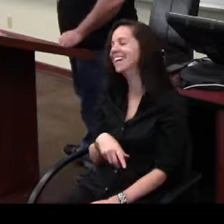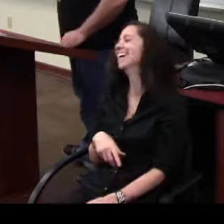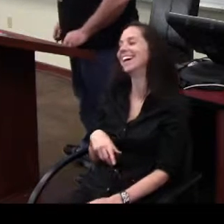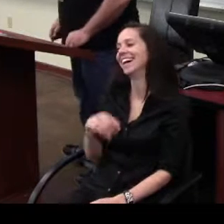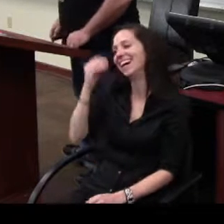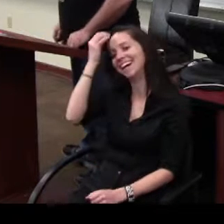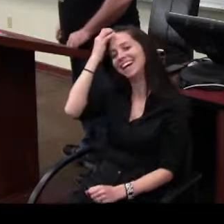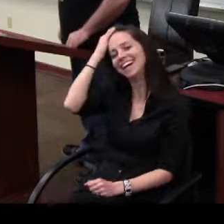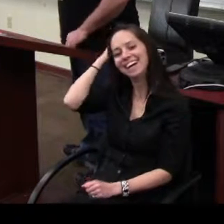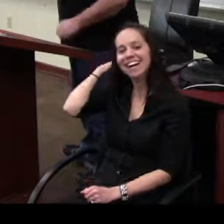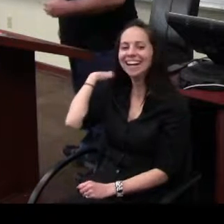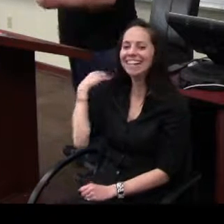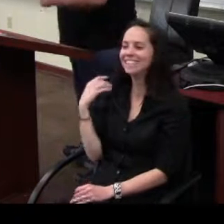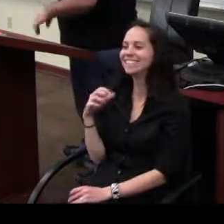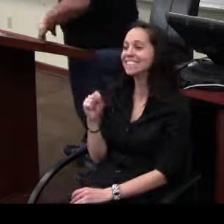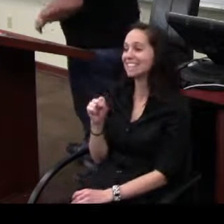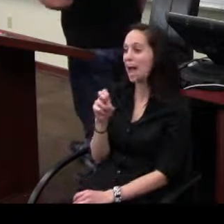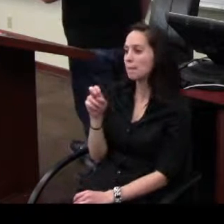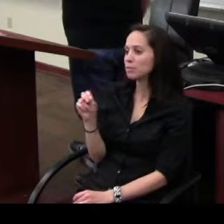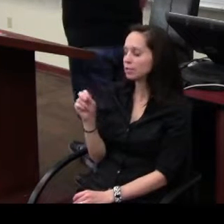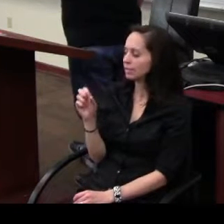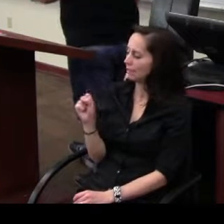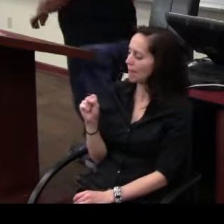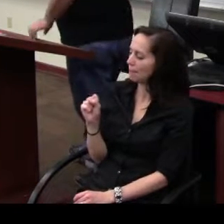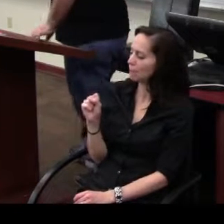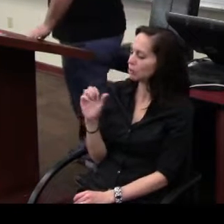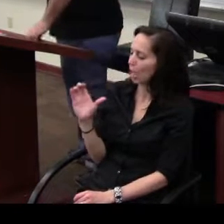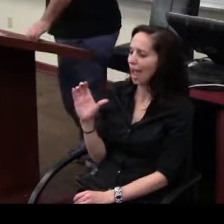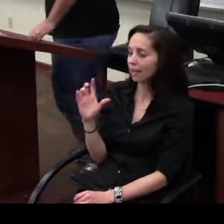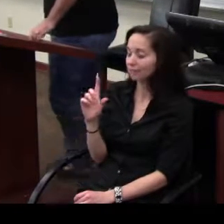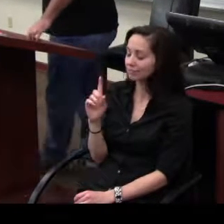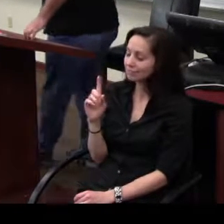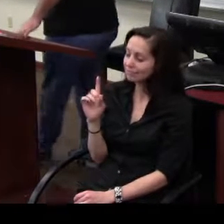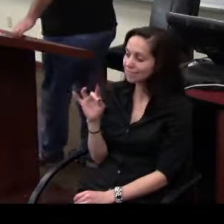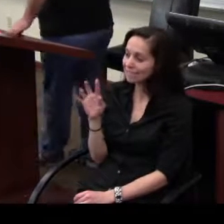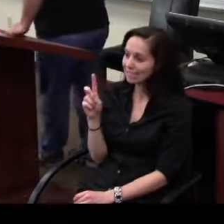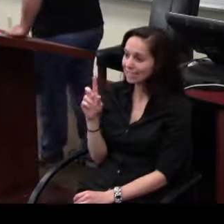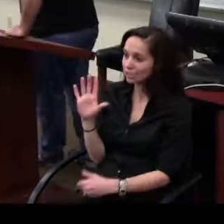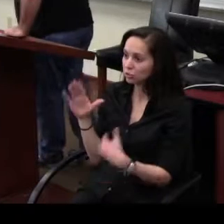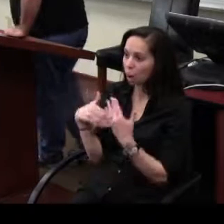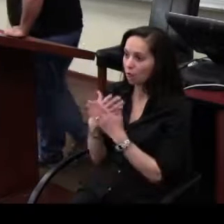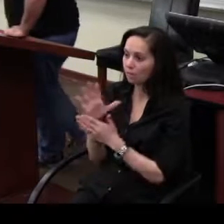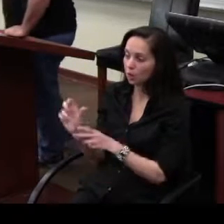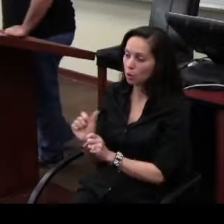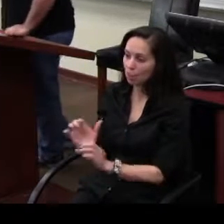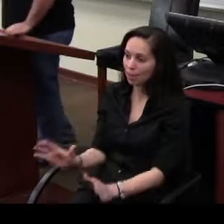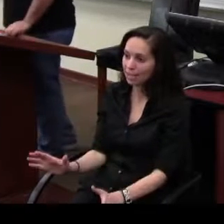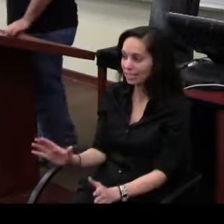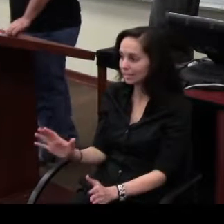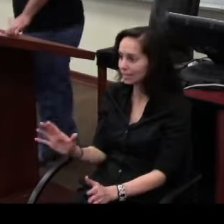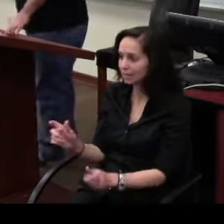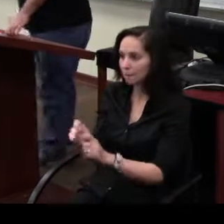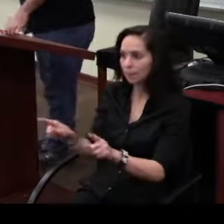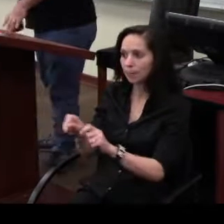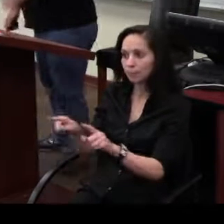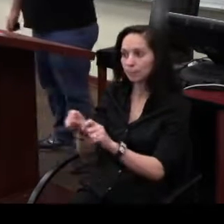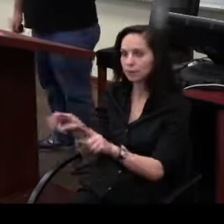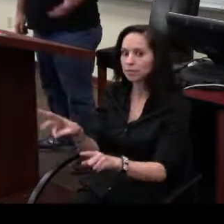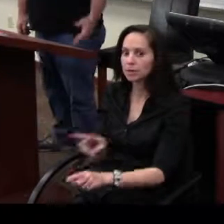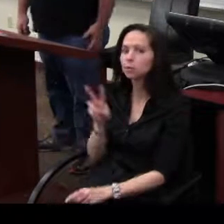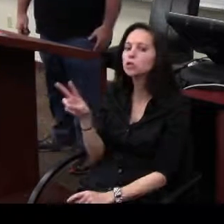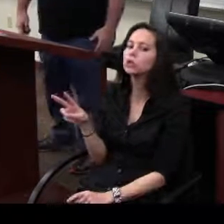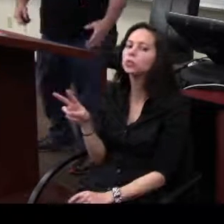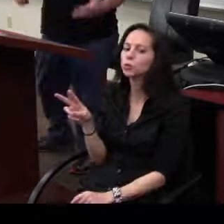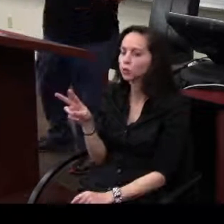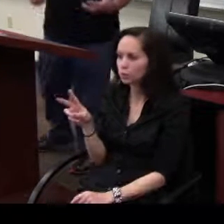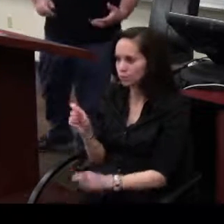on this. It didn't go real far, but Snapchat did it to all of their employees. Fired out the W-2s. So now